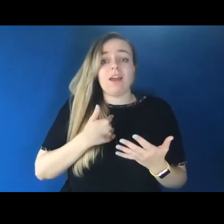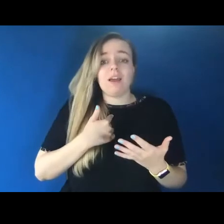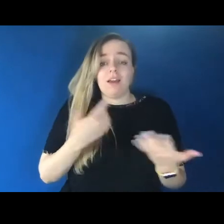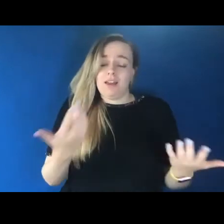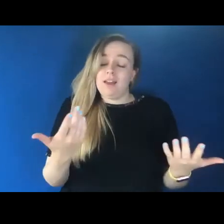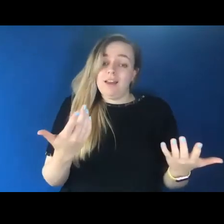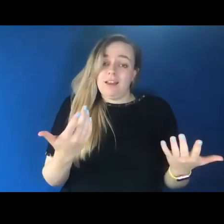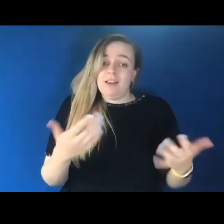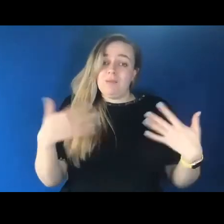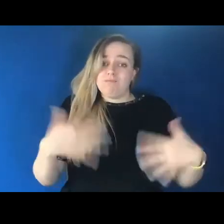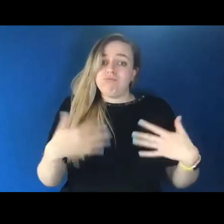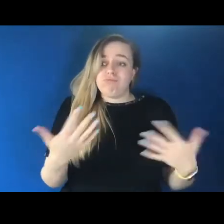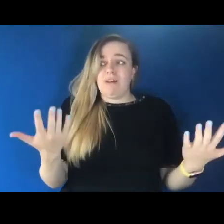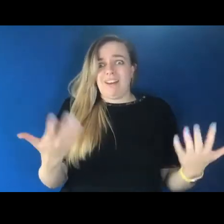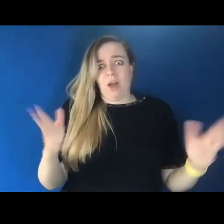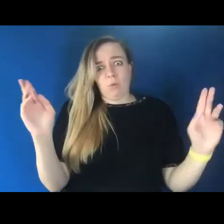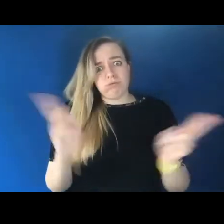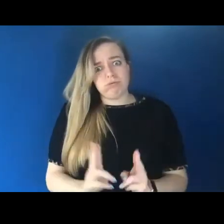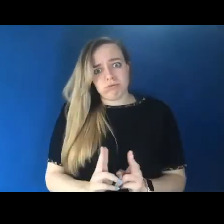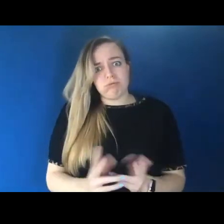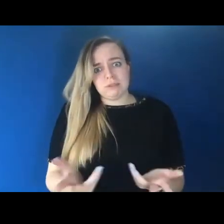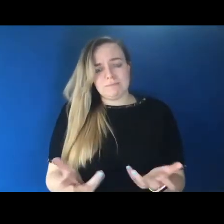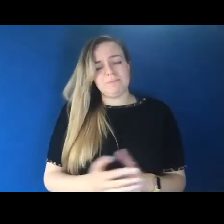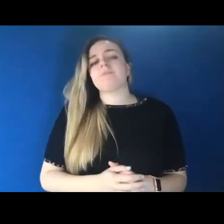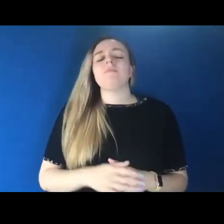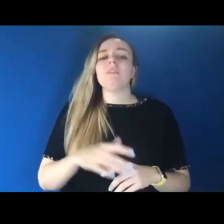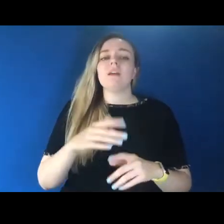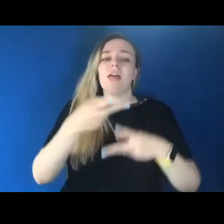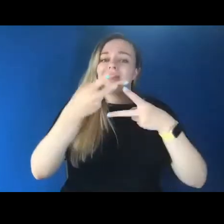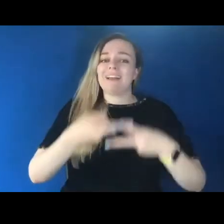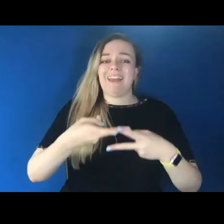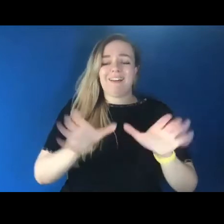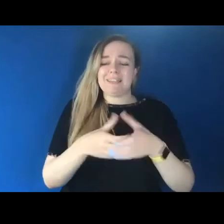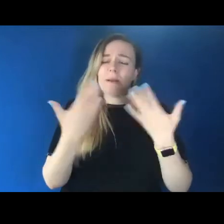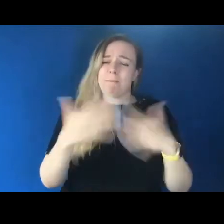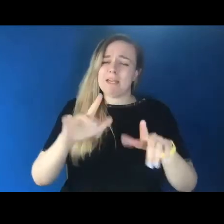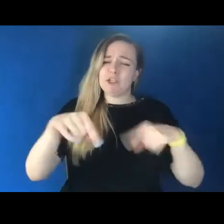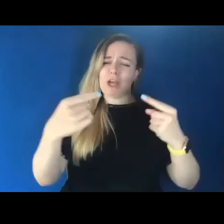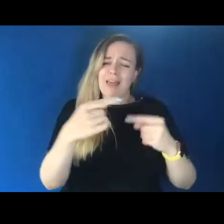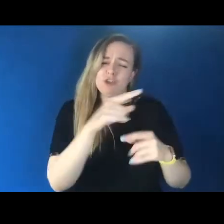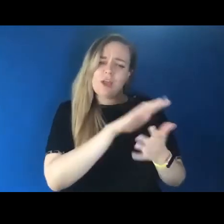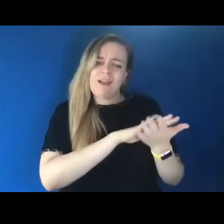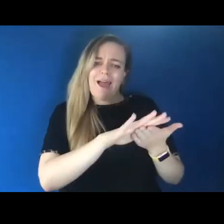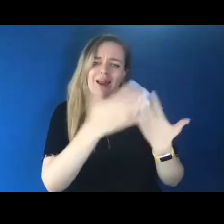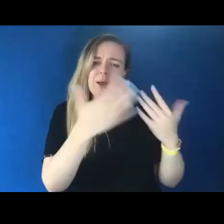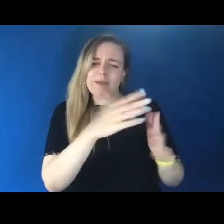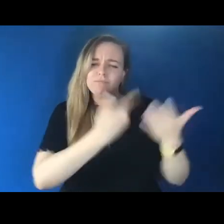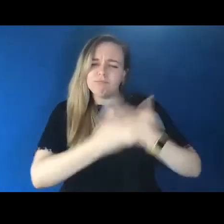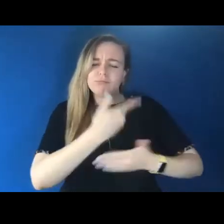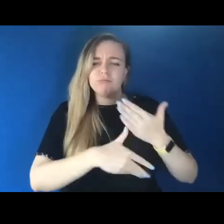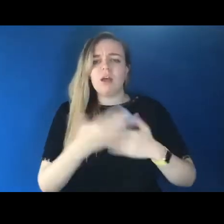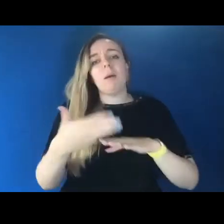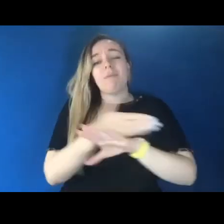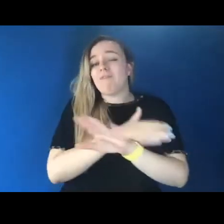it's at an all-time low. The care sector was facing challenges, as Hannah had noted there, before